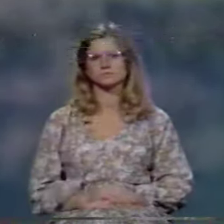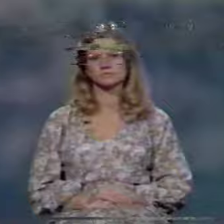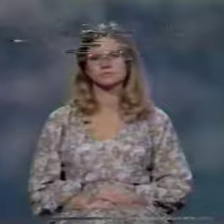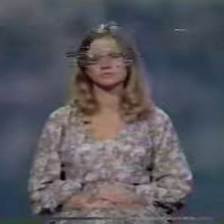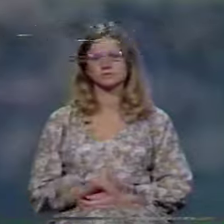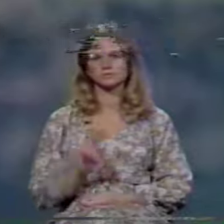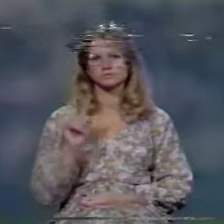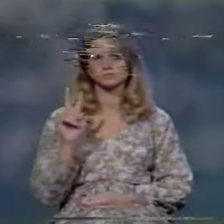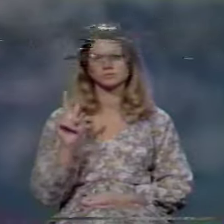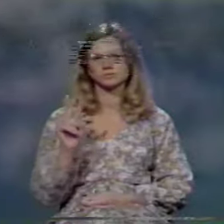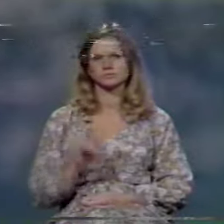2.